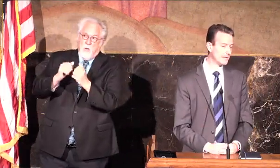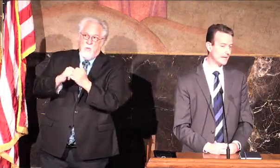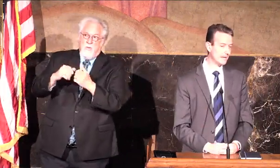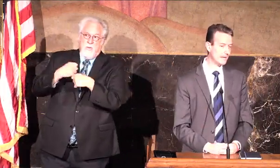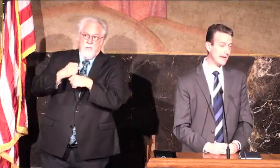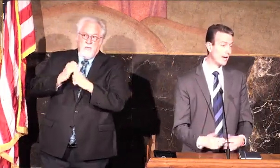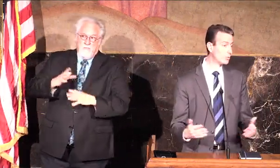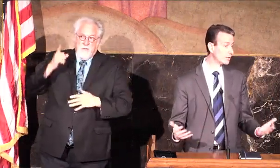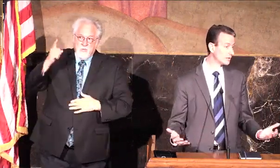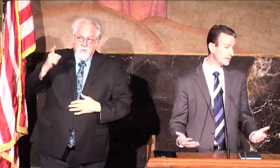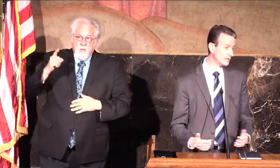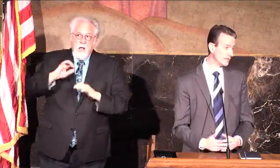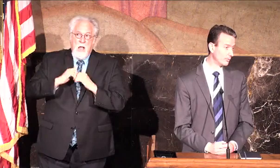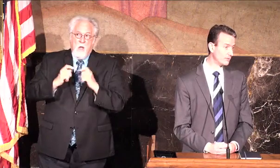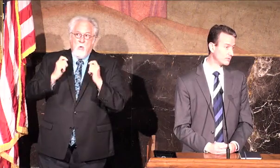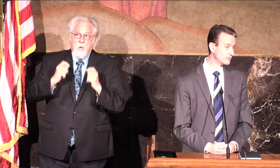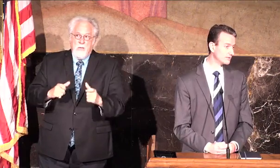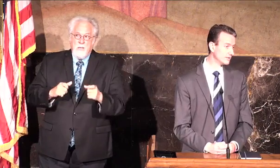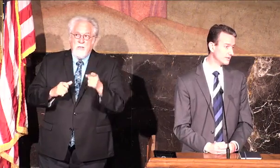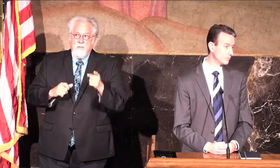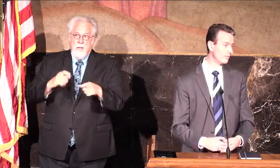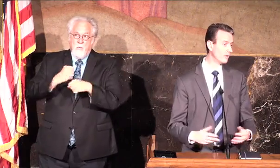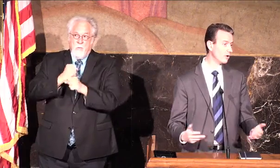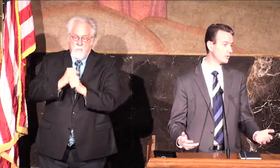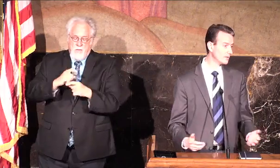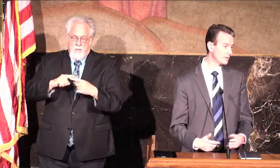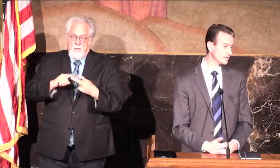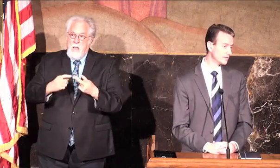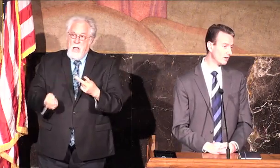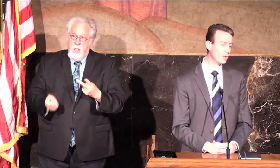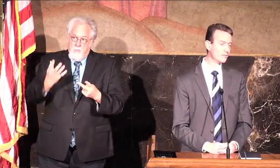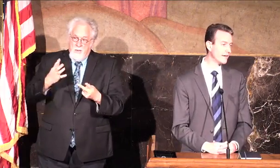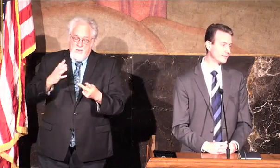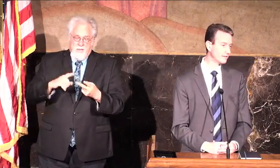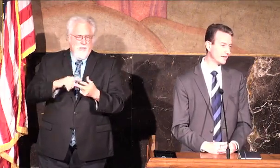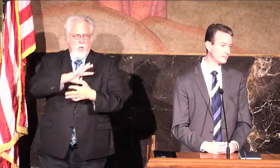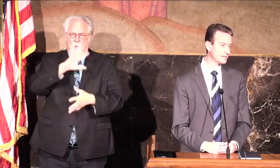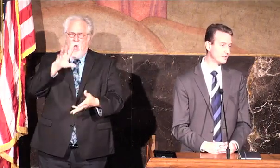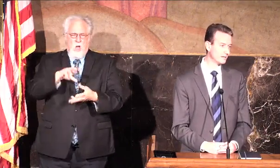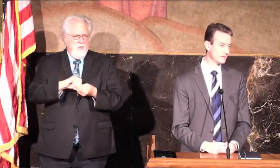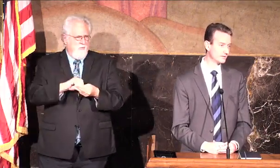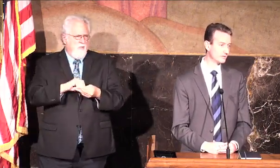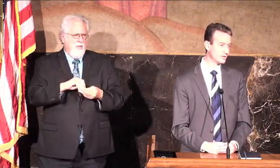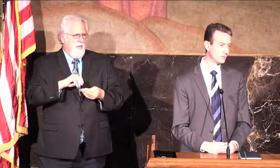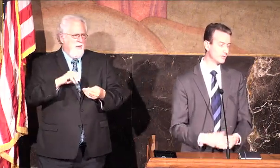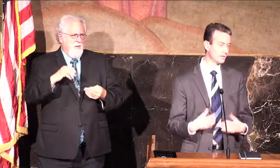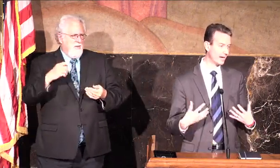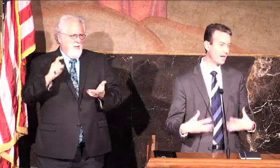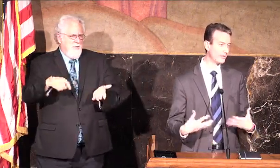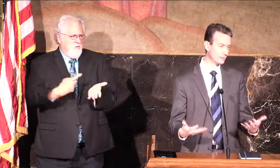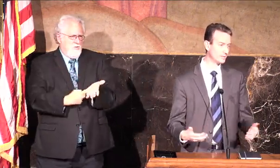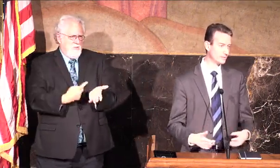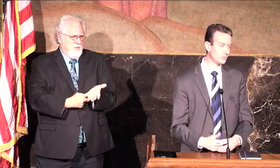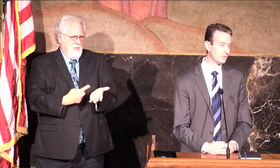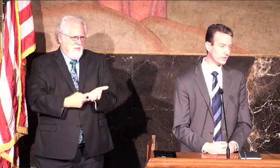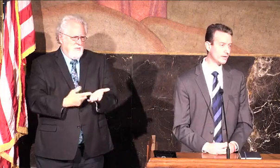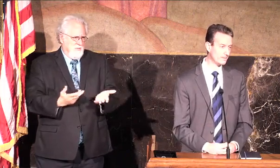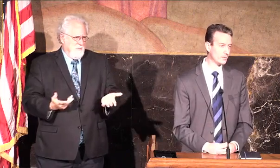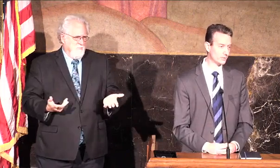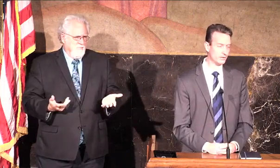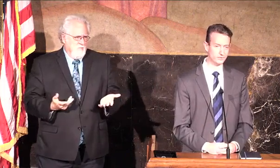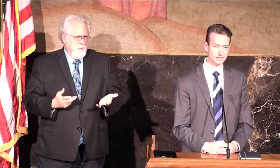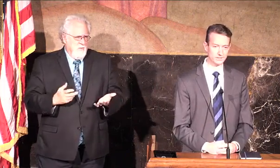them, how quickly they will be producing these, what volume they would see. All of that is going to have to be taken into consideration when we think about how they would be